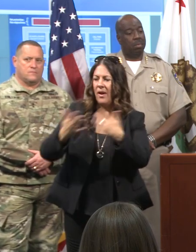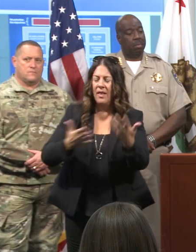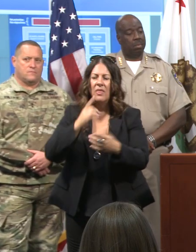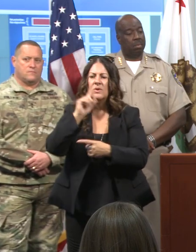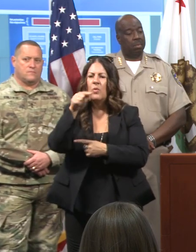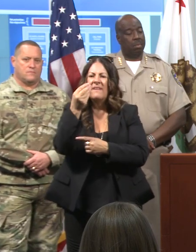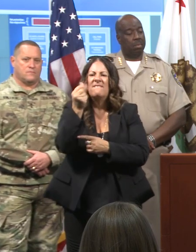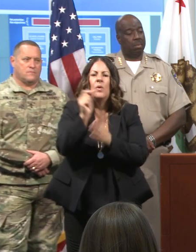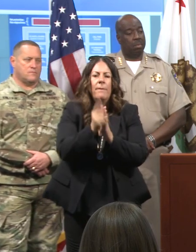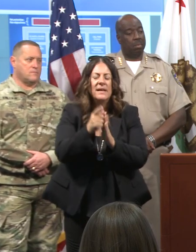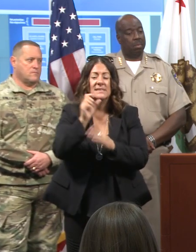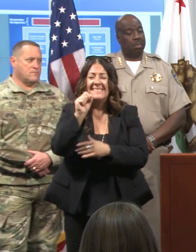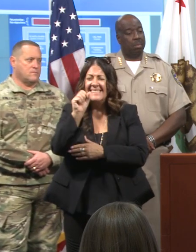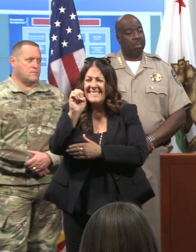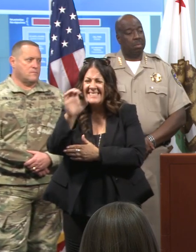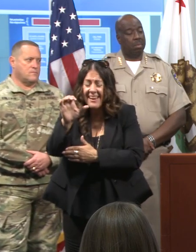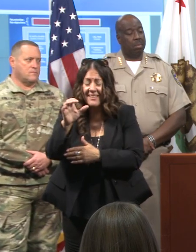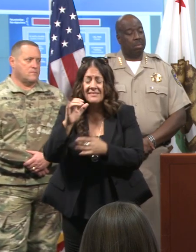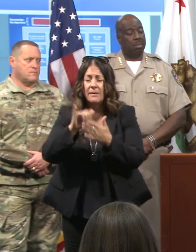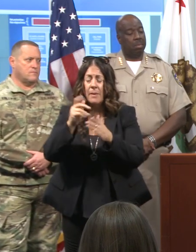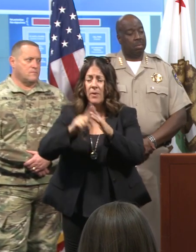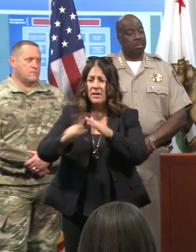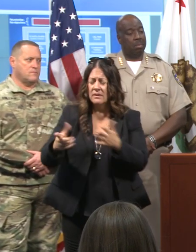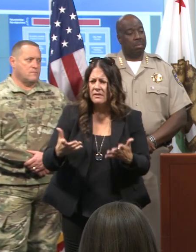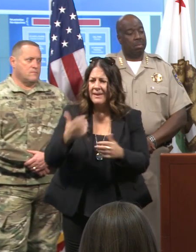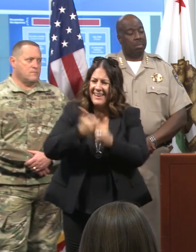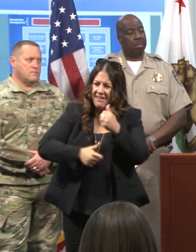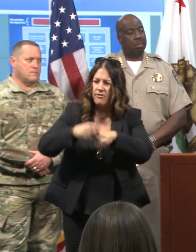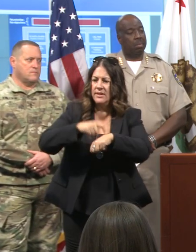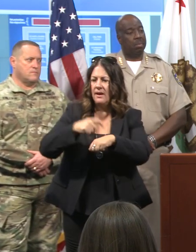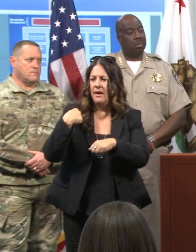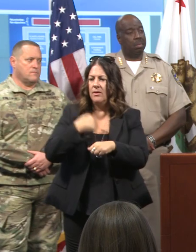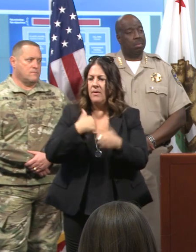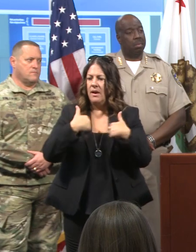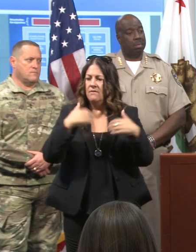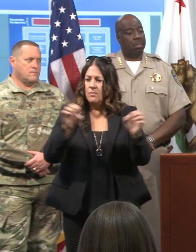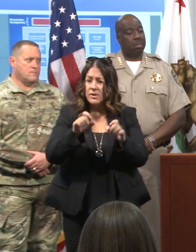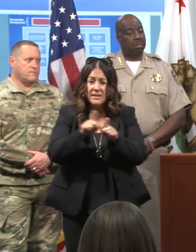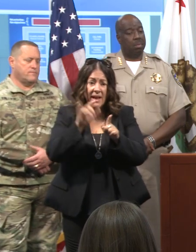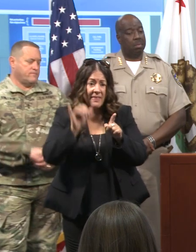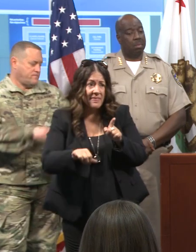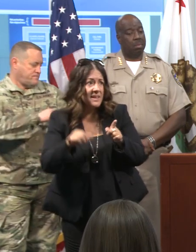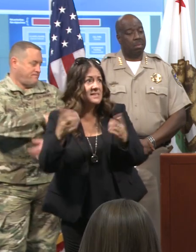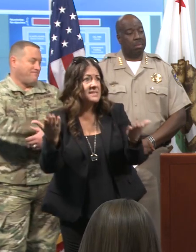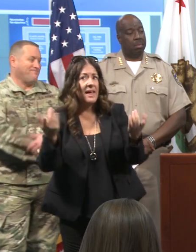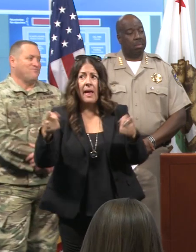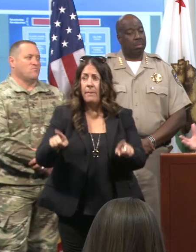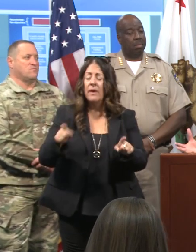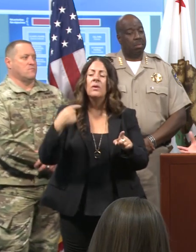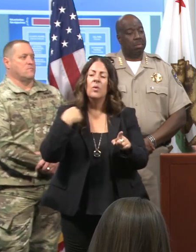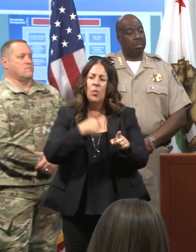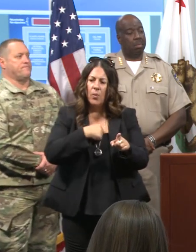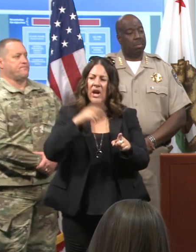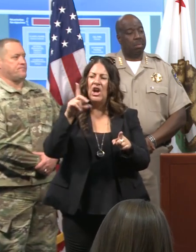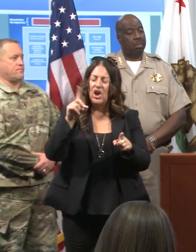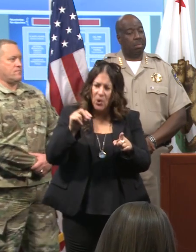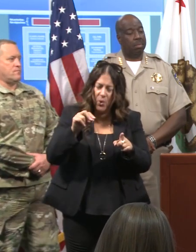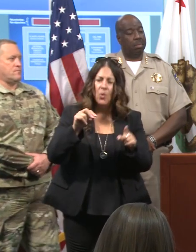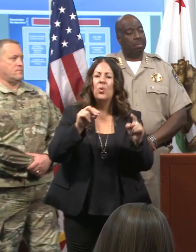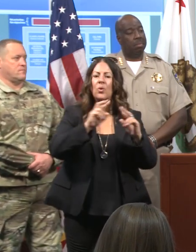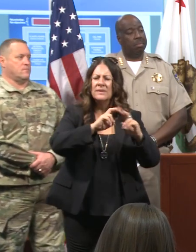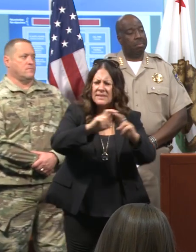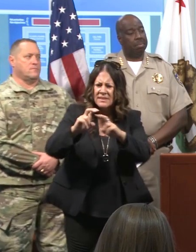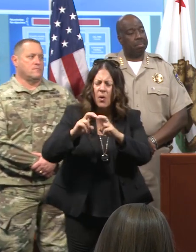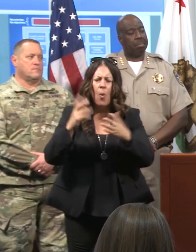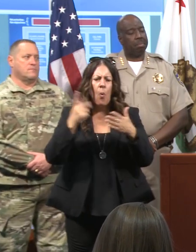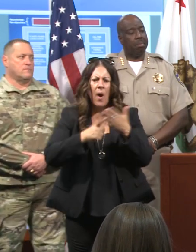minutes, if not seconds. But those are all things, every time we have an emergency like this and a disaster, we go through all of this to determine, is